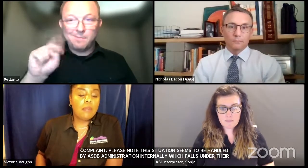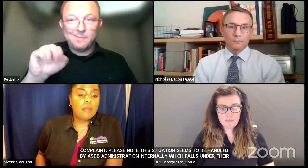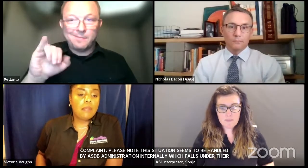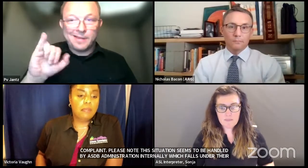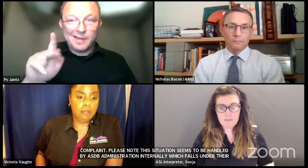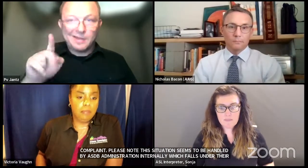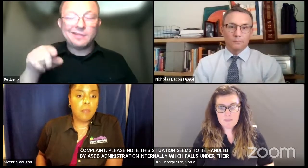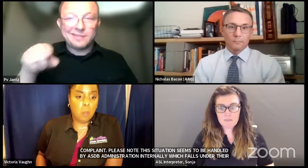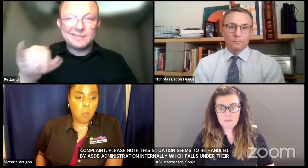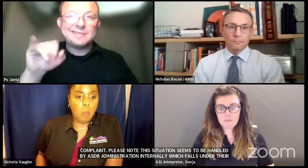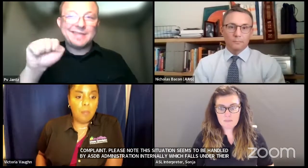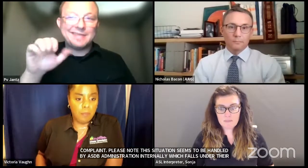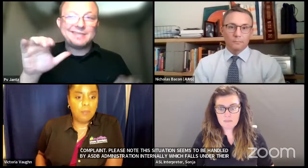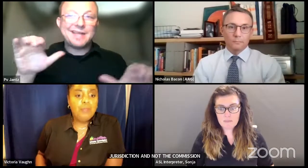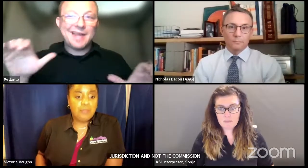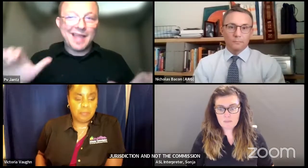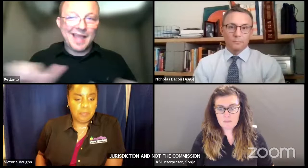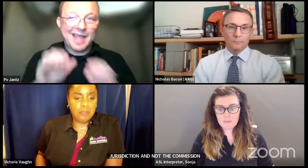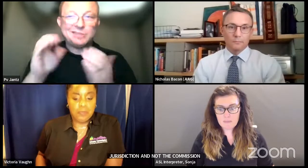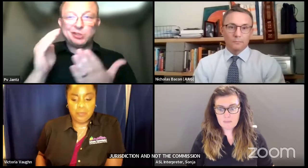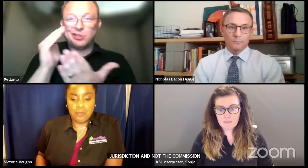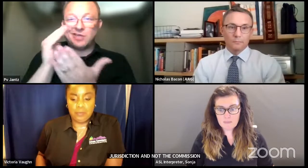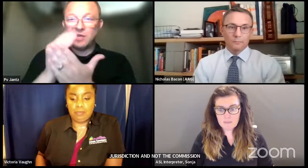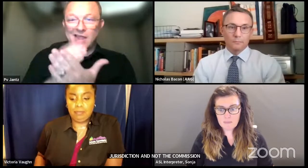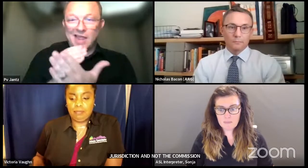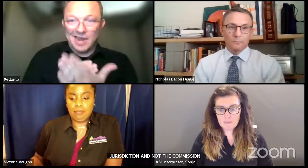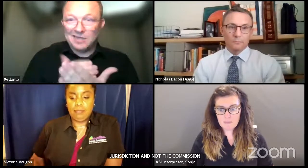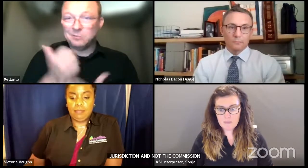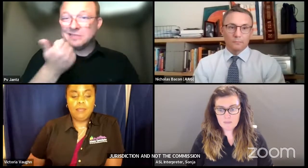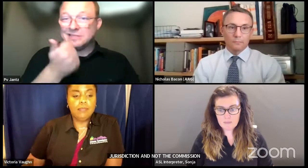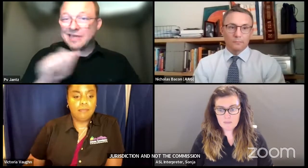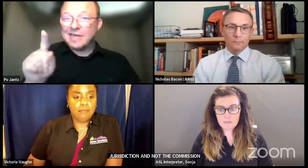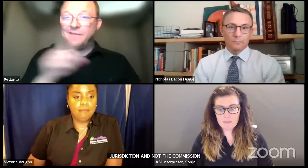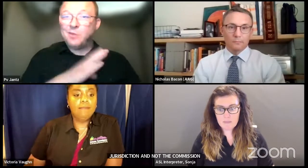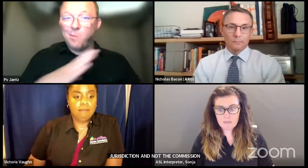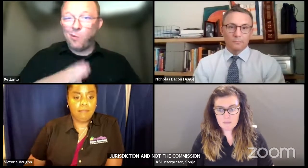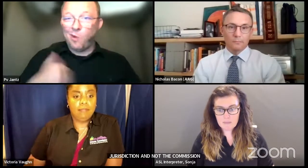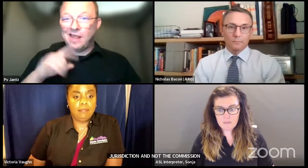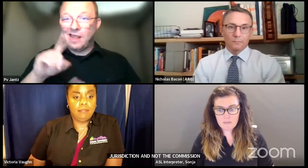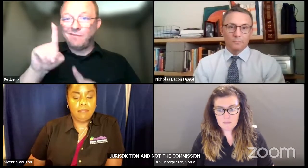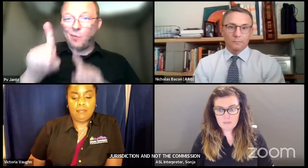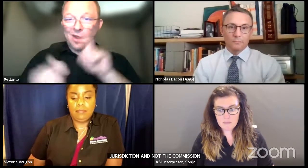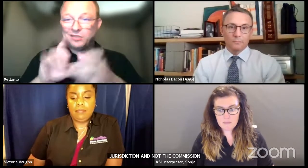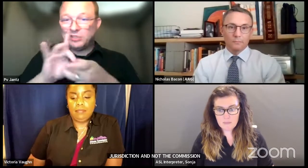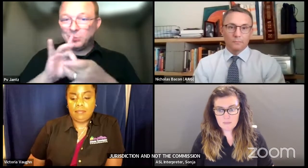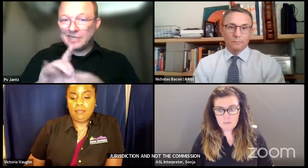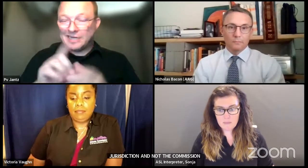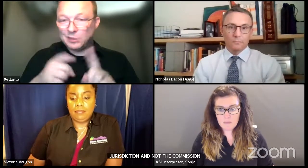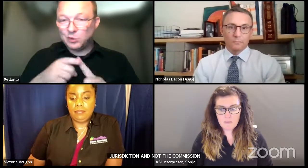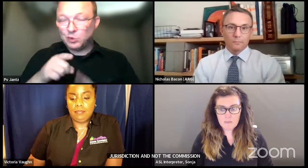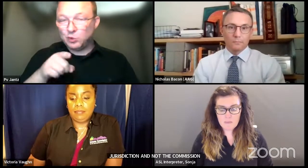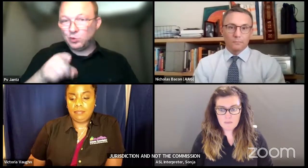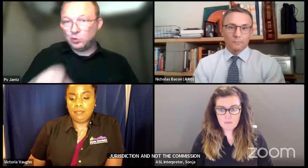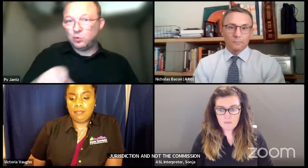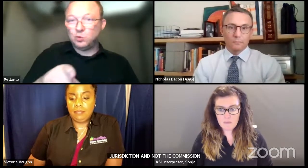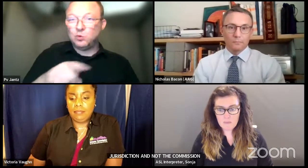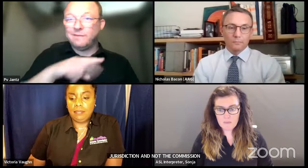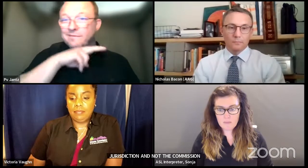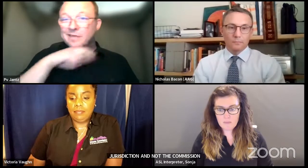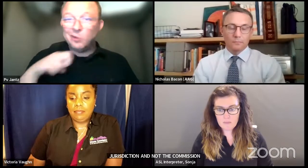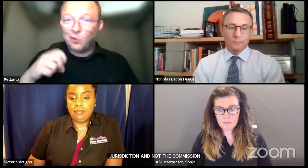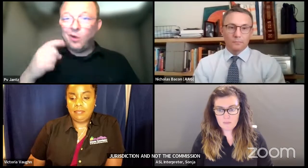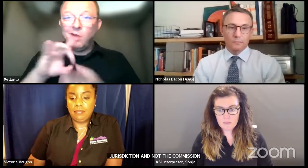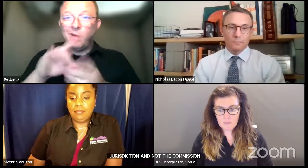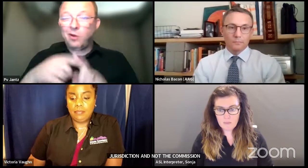Thank you. Again, yes, this is regarding Kayla Pennick. This is an action item. Do any of the board members have